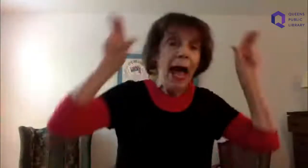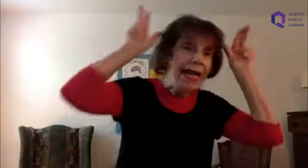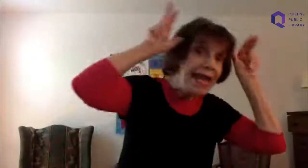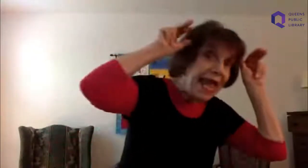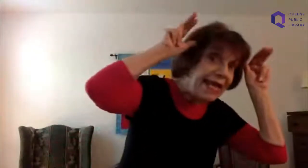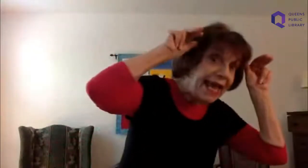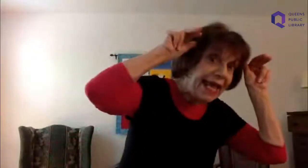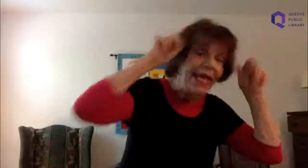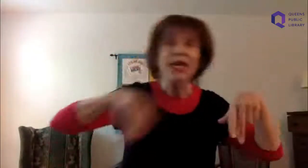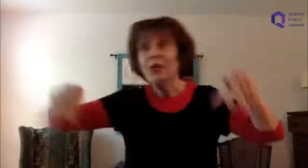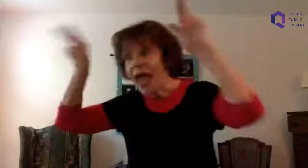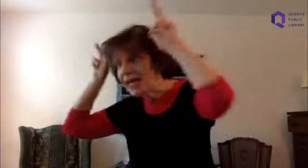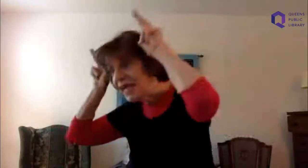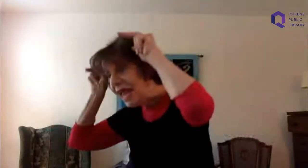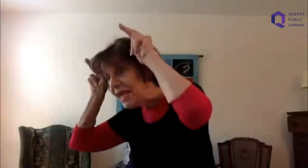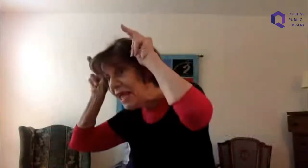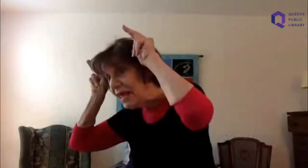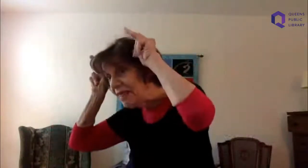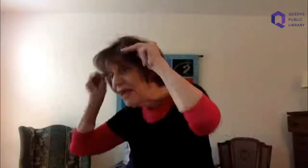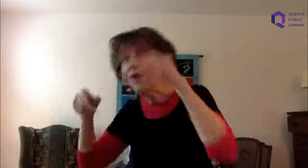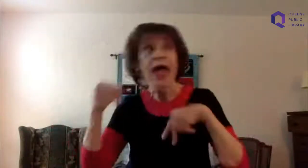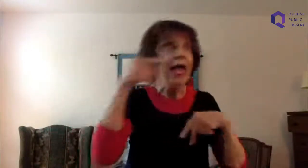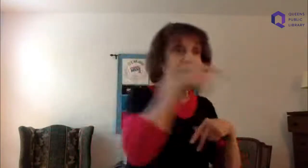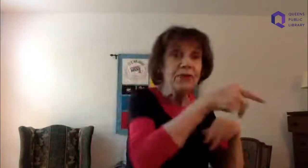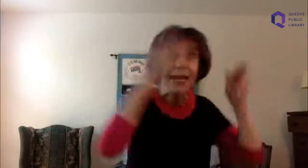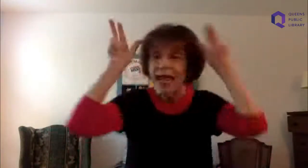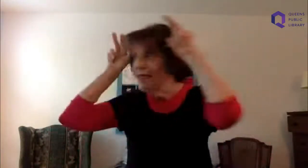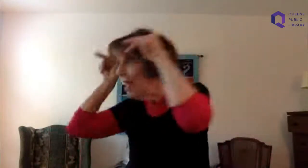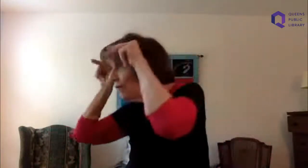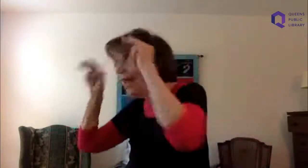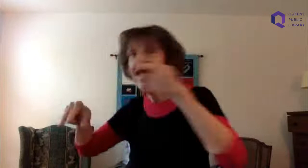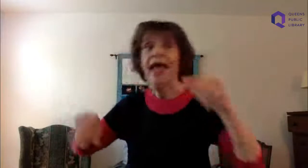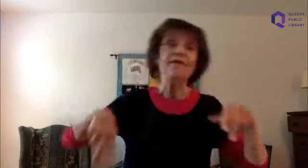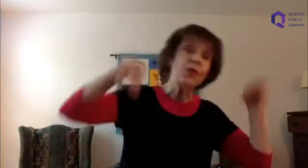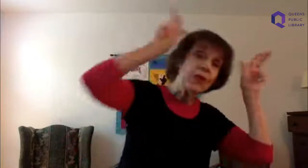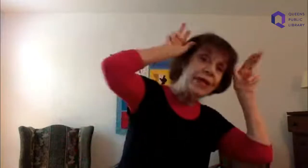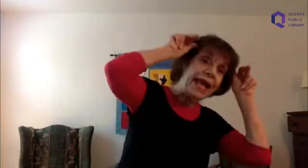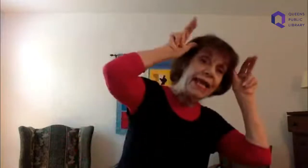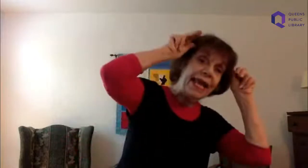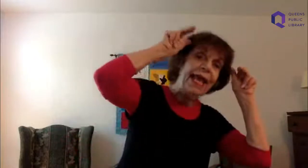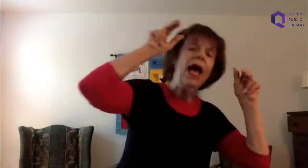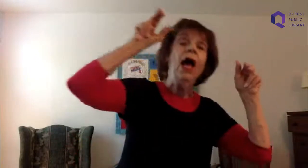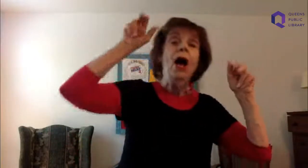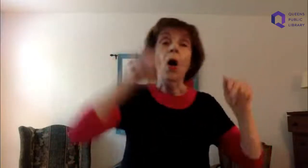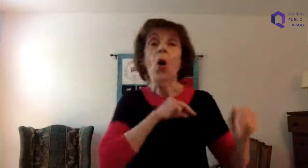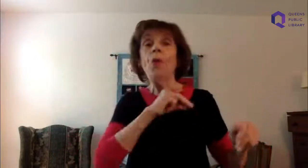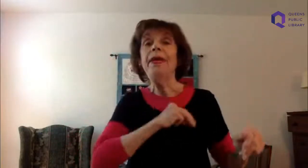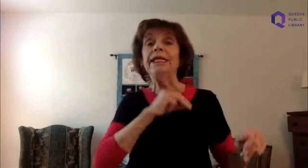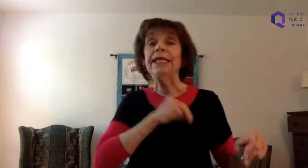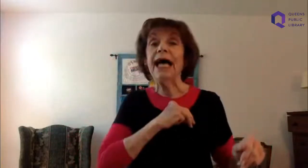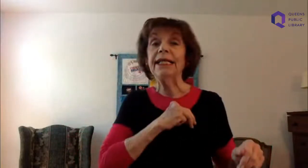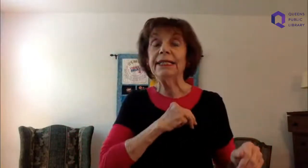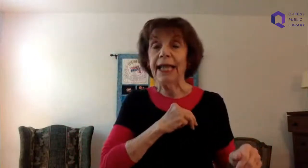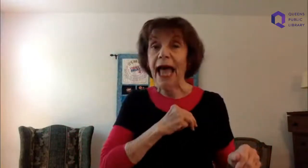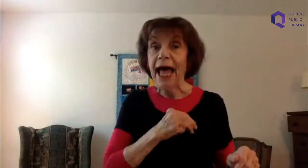a nay nay here and a nay nay there. Here a nay, there a nay, everywhere a nay nay. Old McDonald had